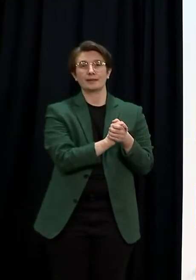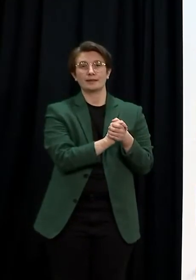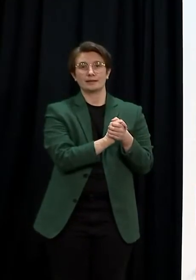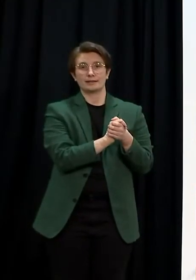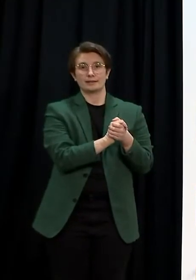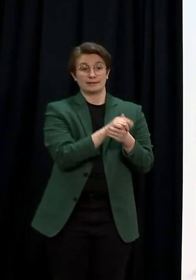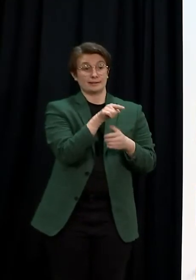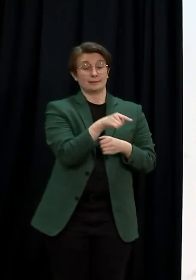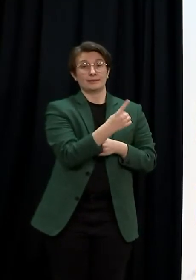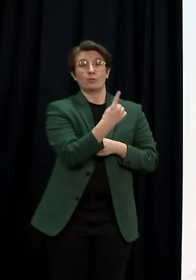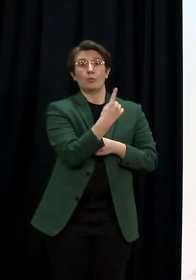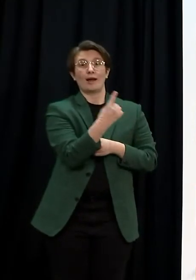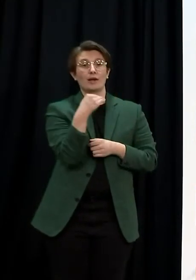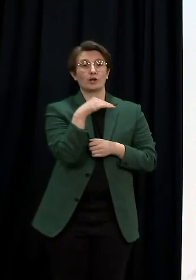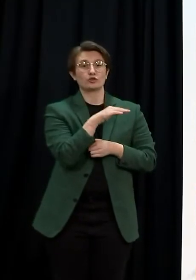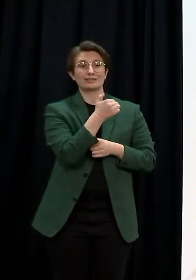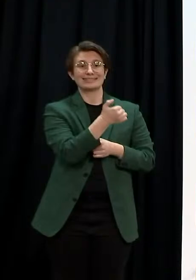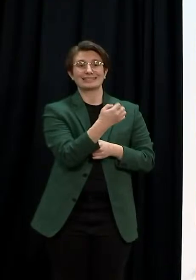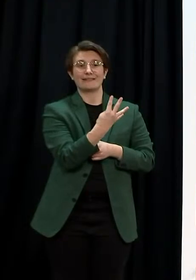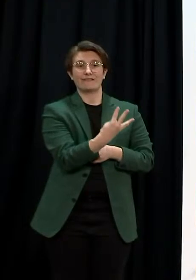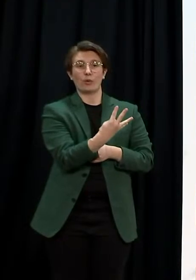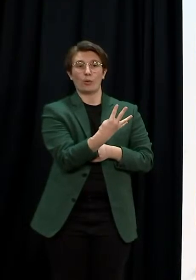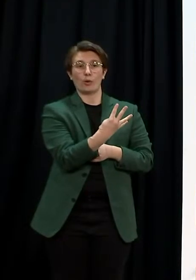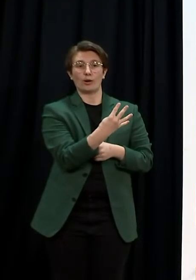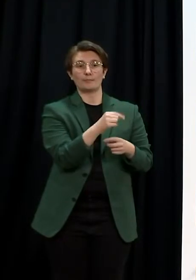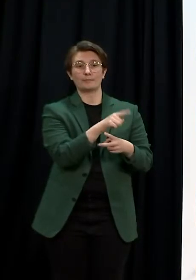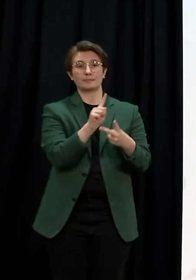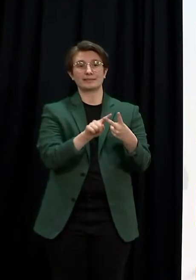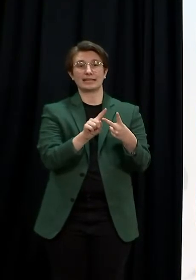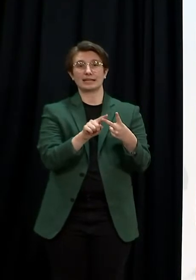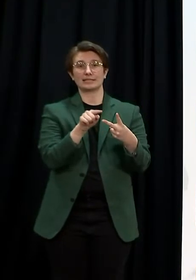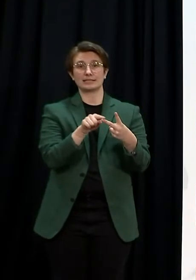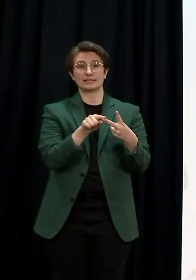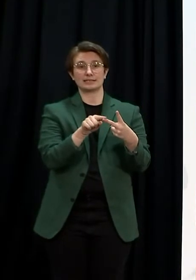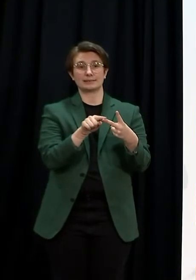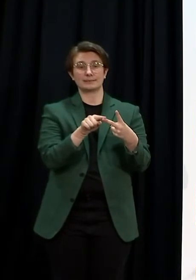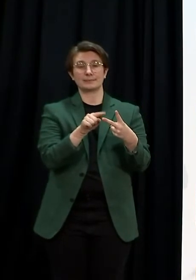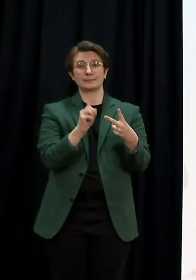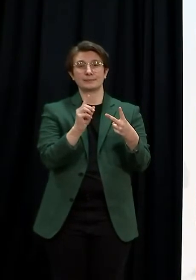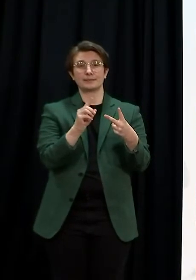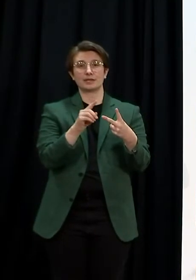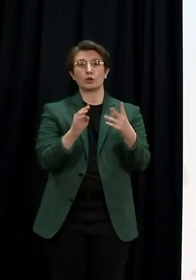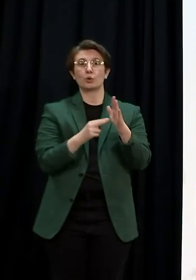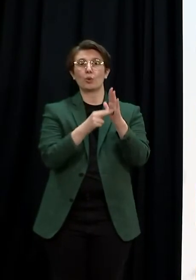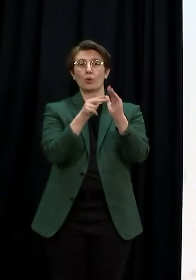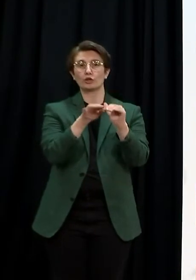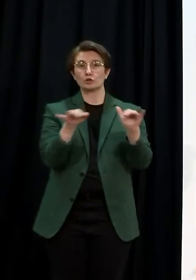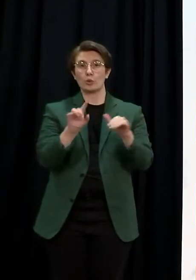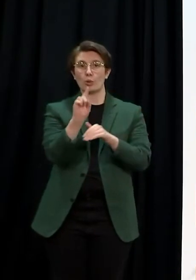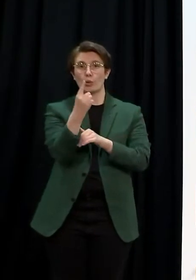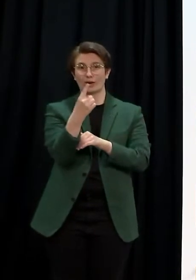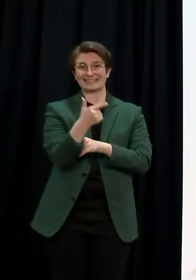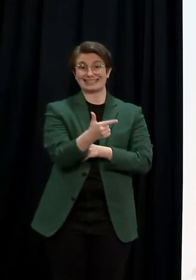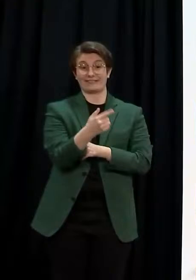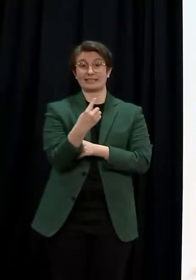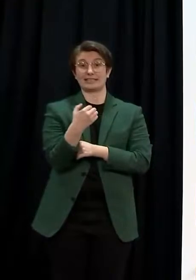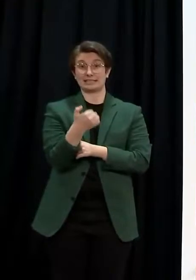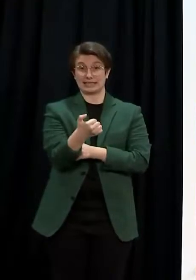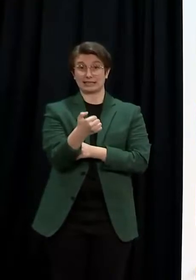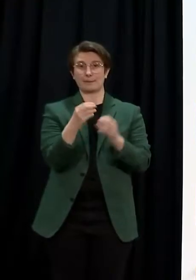that's got 164 cases. And then we have the Birkdale Social Network, which has a total of 76